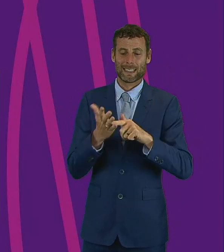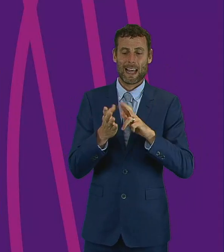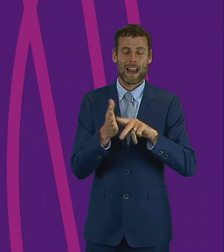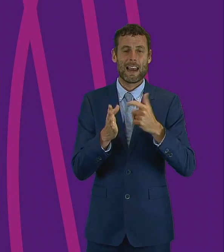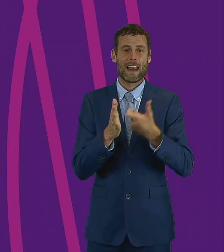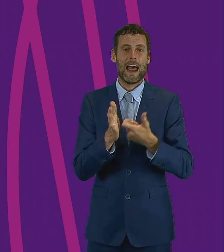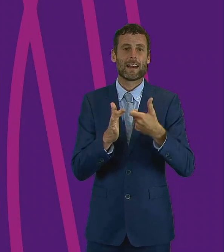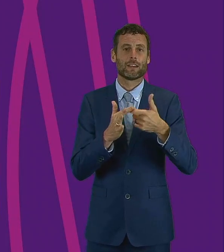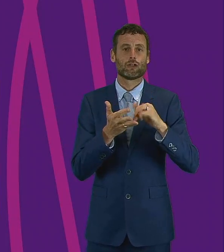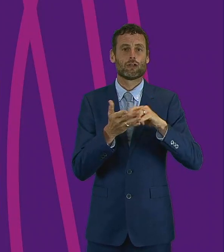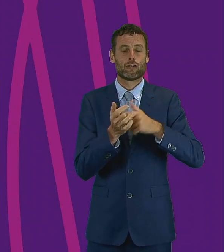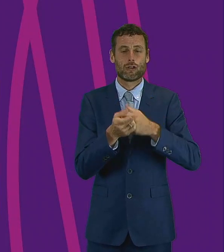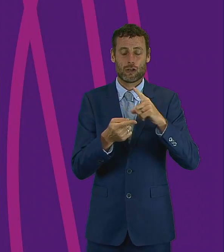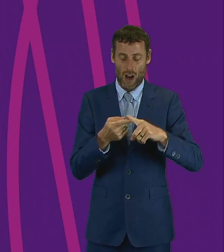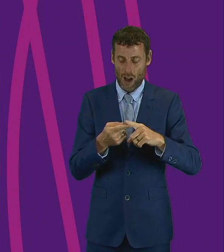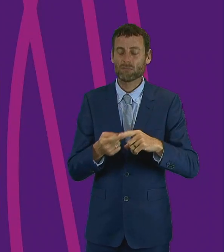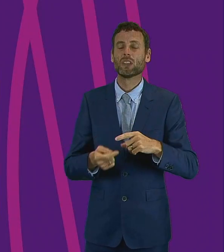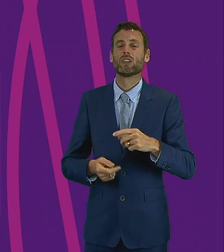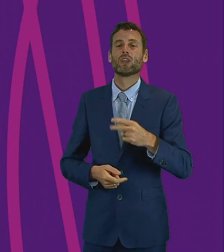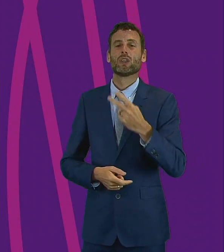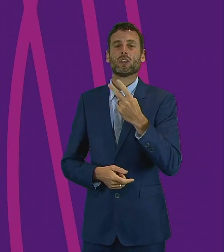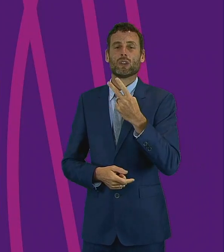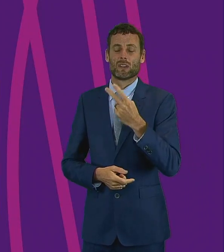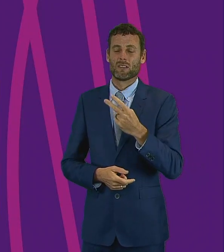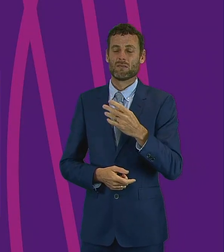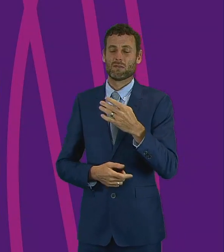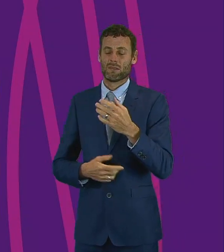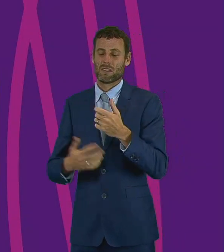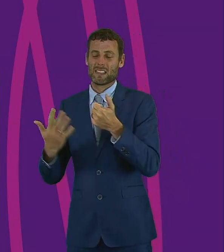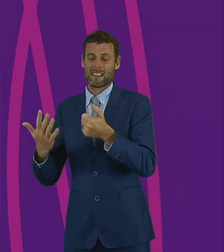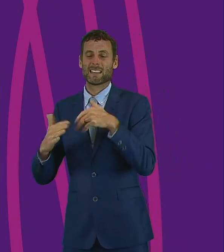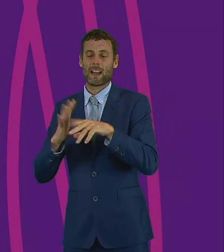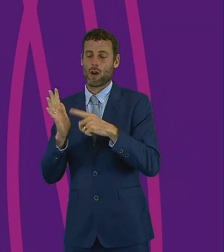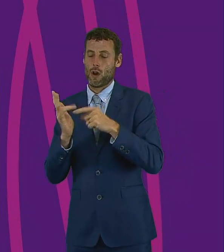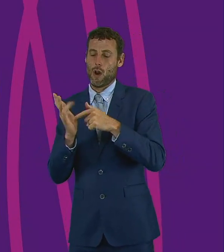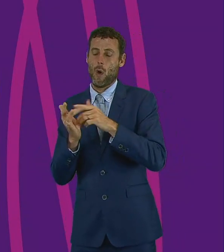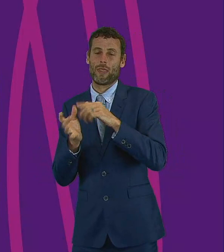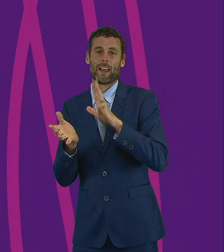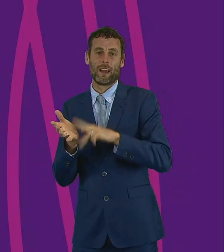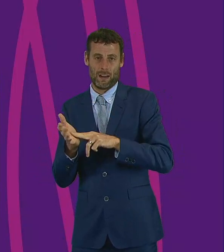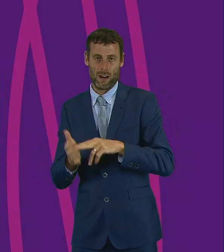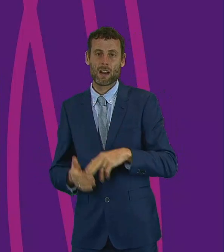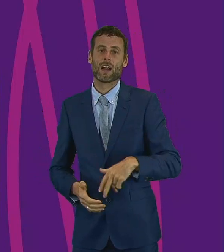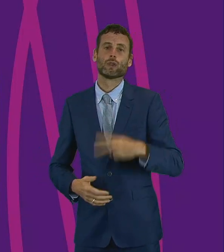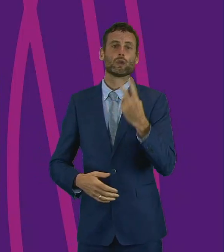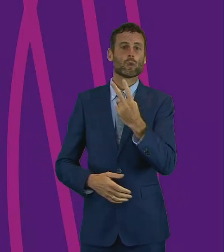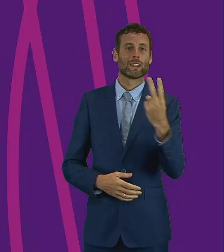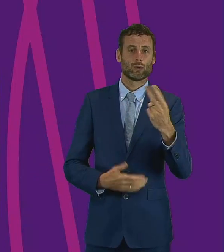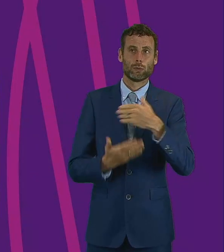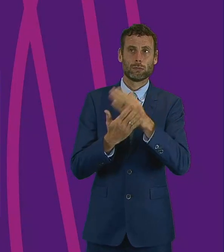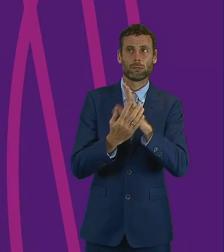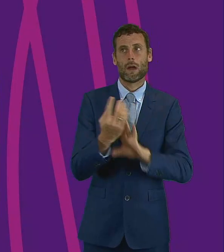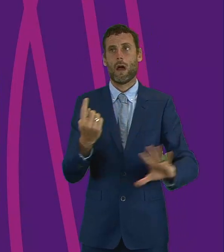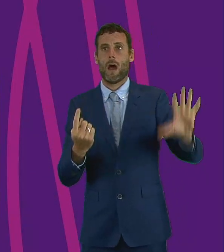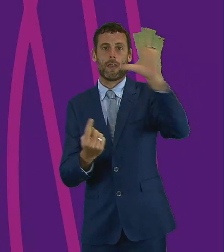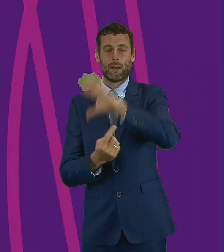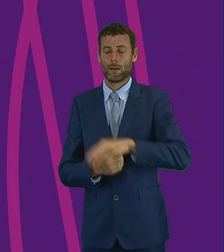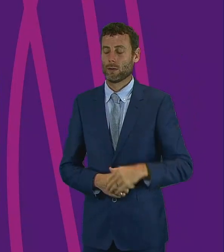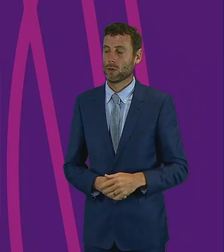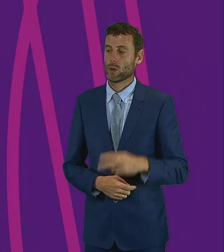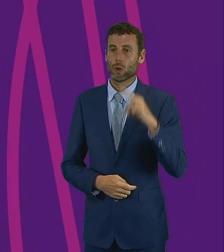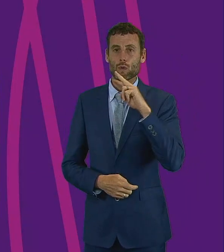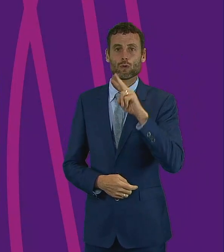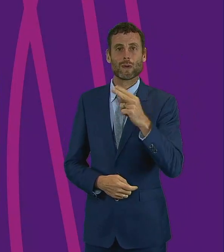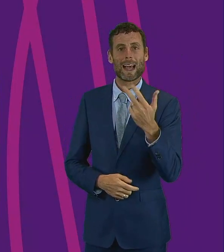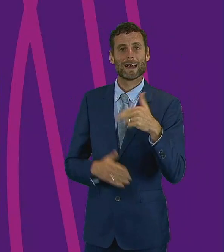Ayrshire and Arran. The remaining 22 are distributed across 6 other health board areas. 258 patients are in hospital, 6 fewer